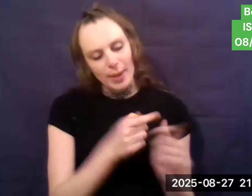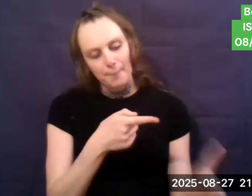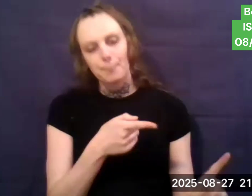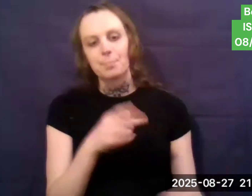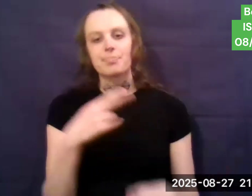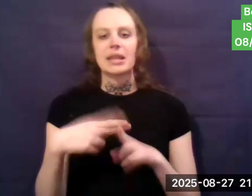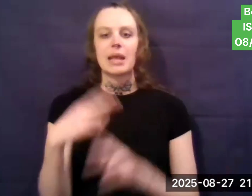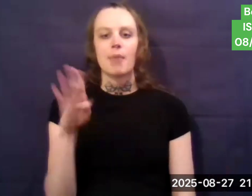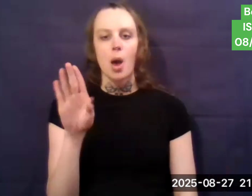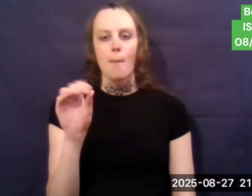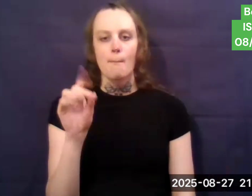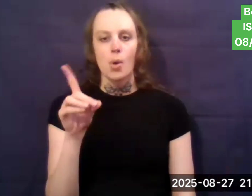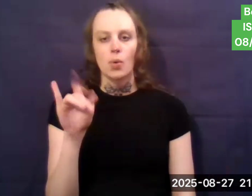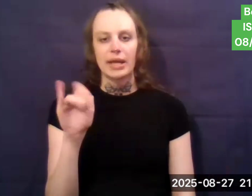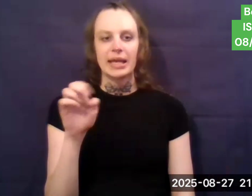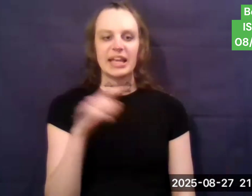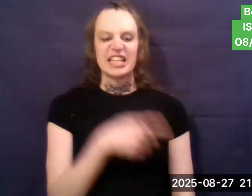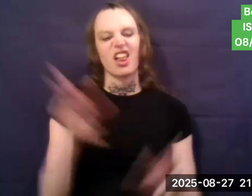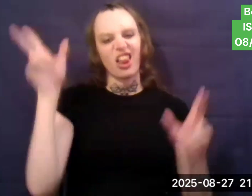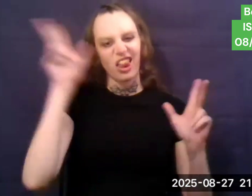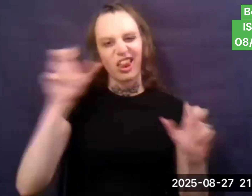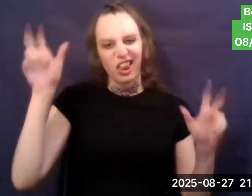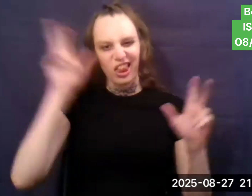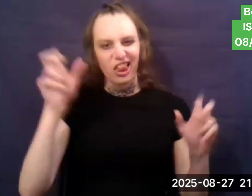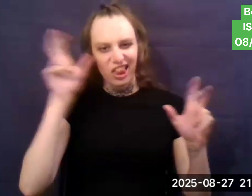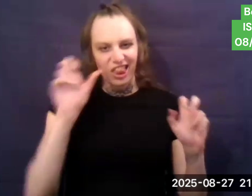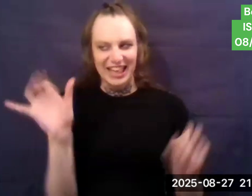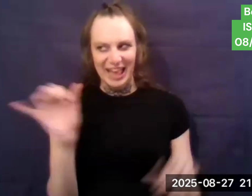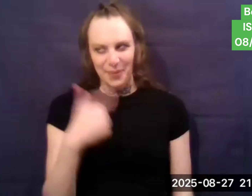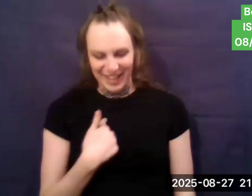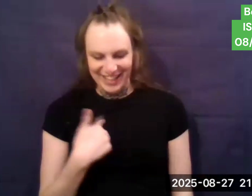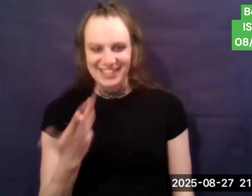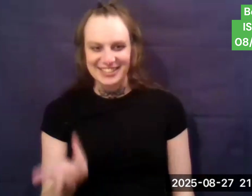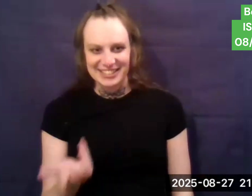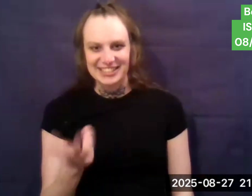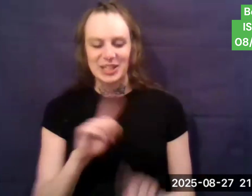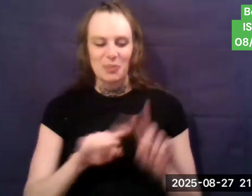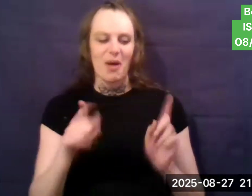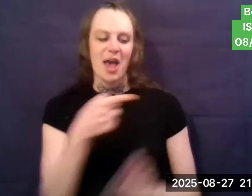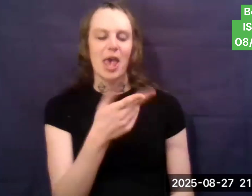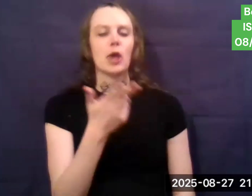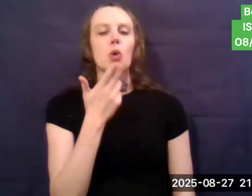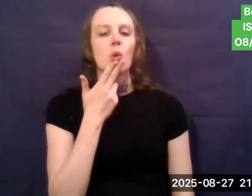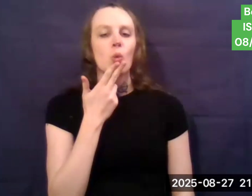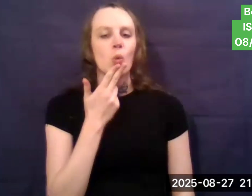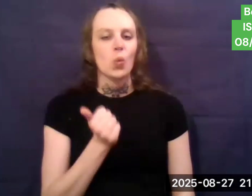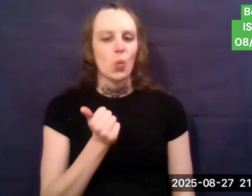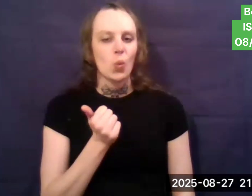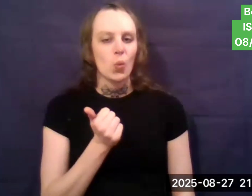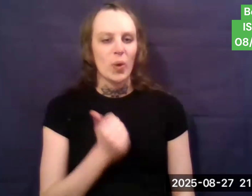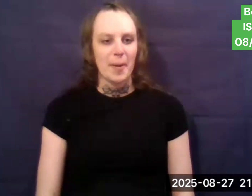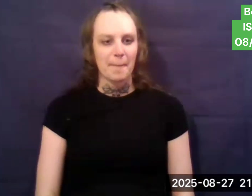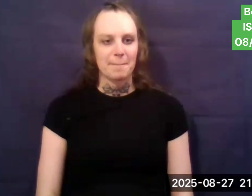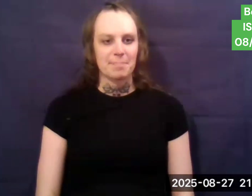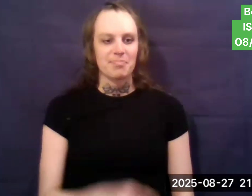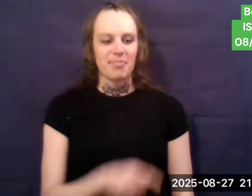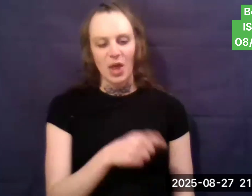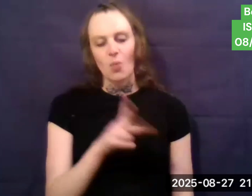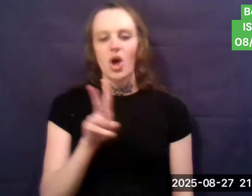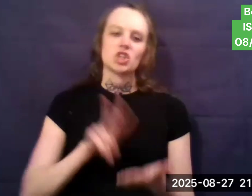He's a menace to society, just like his mom, but he's cute, and he'll jump in on the Lord's Prayer